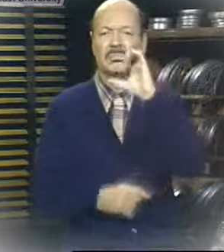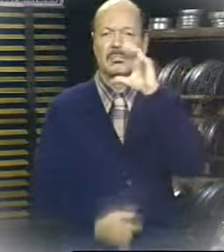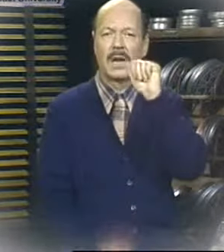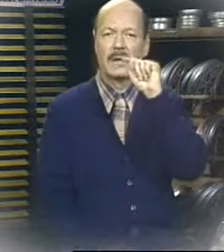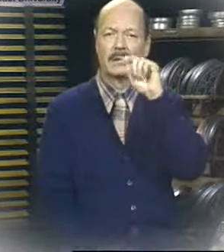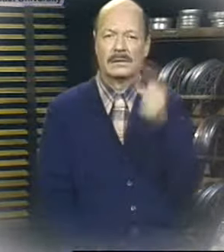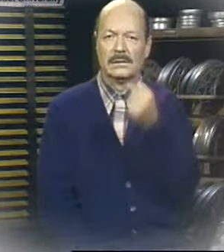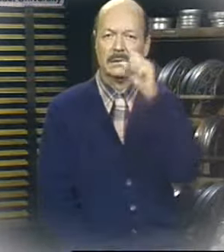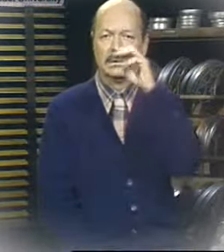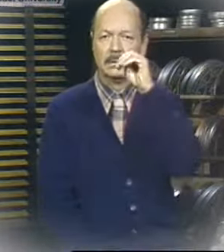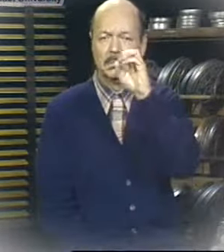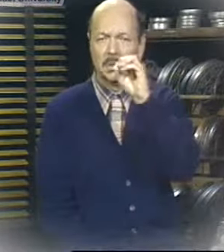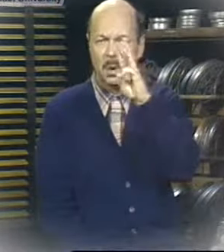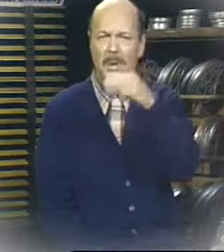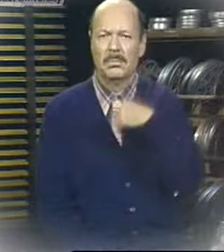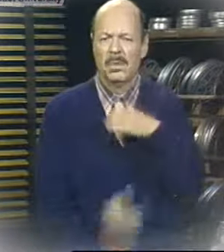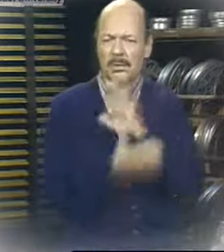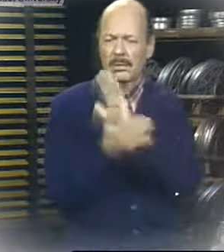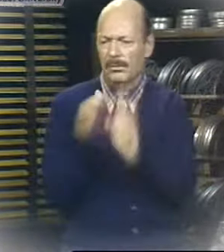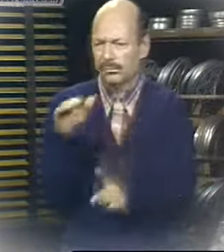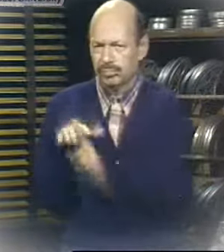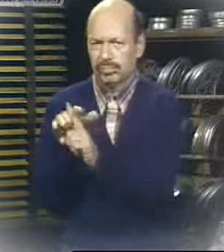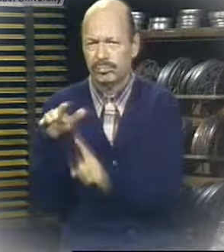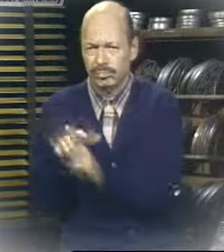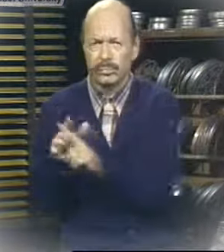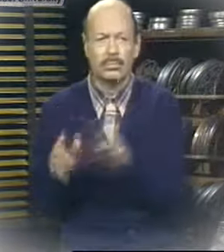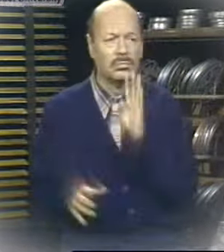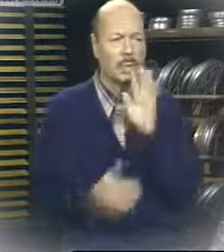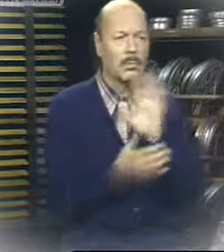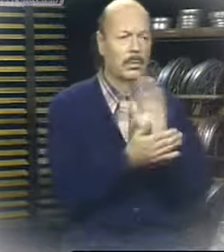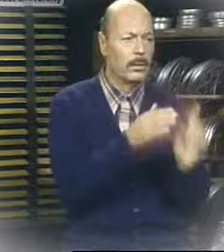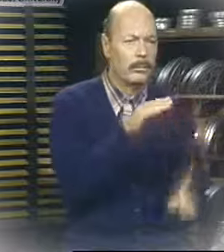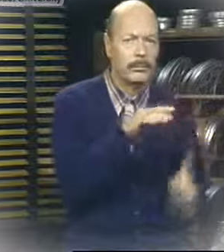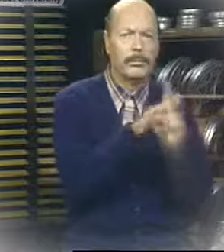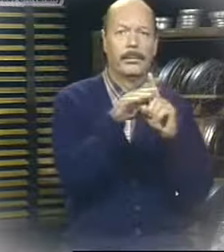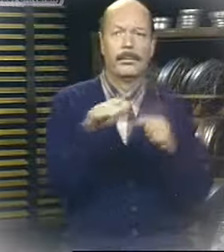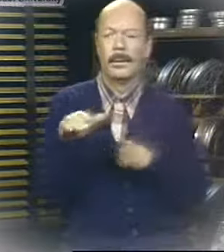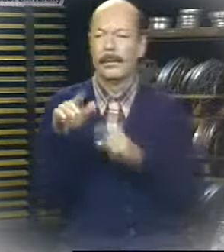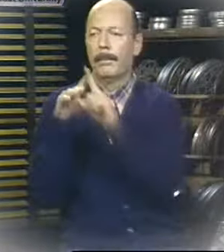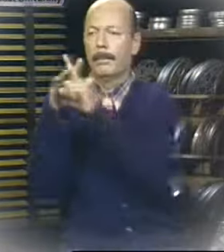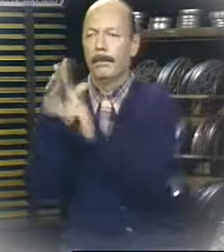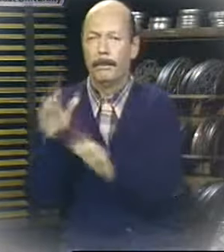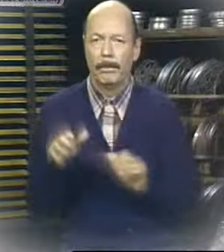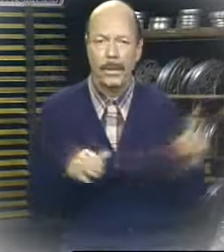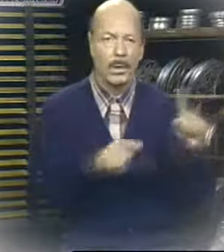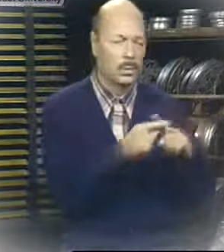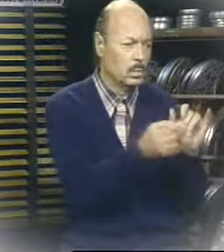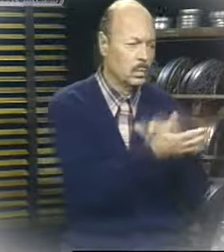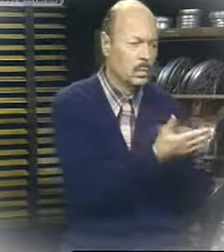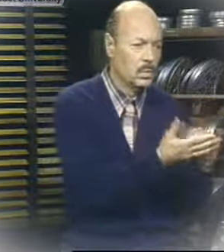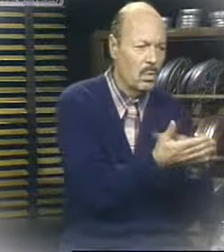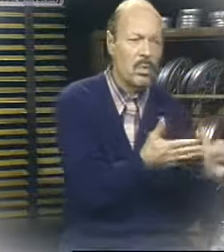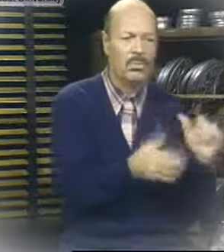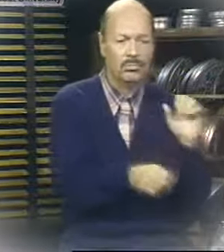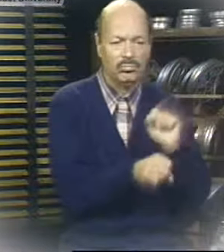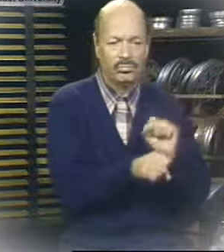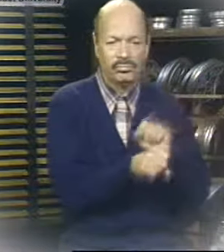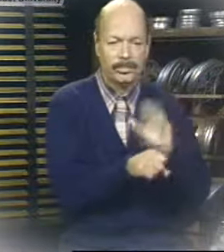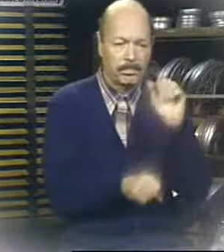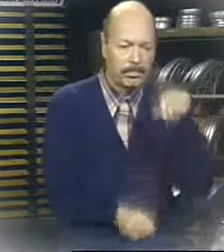The Cat's Meow. My acting career was cut short with the advent of talkies. Home was New York, and that's where I found work at the Federal